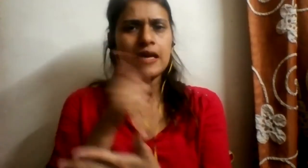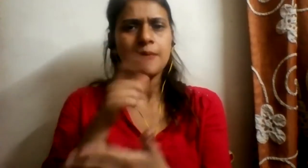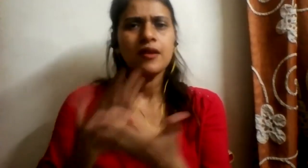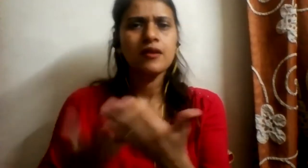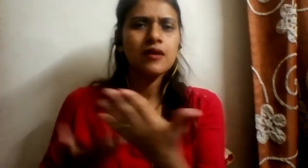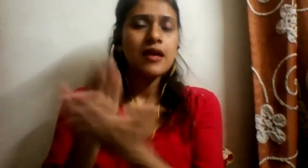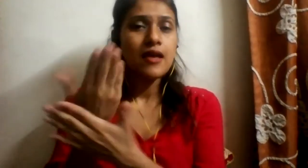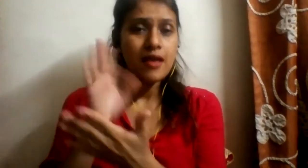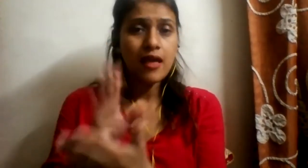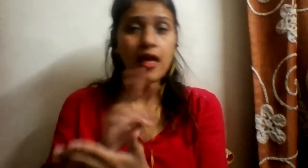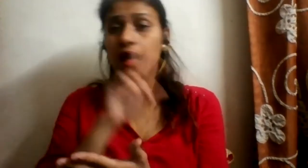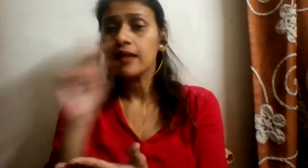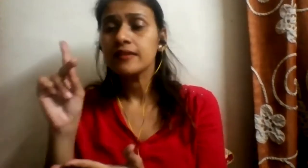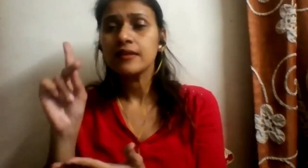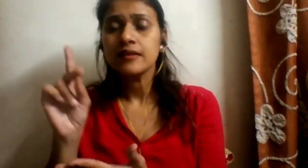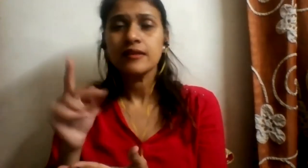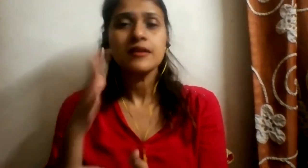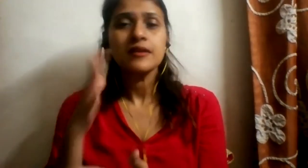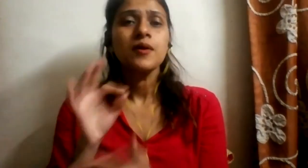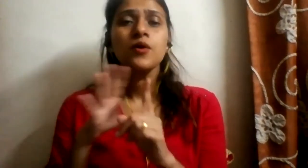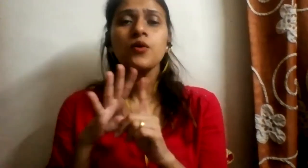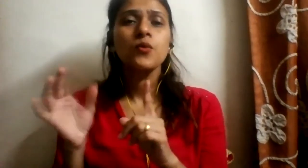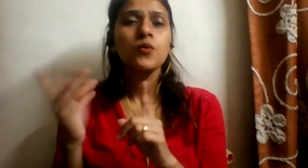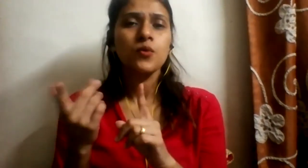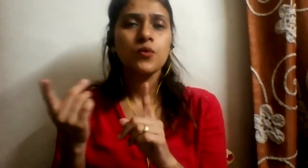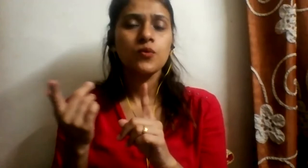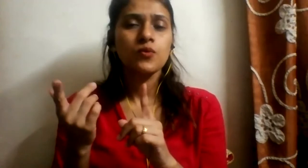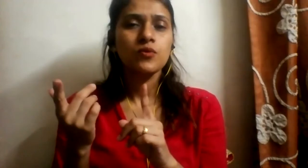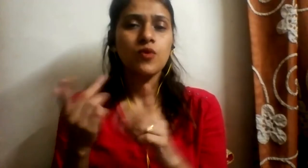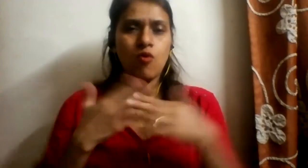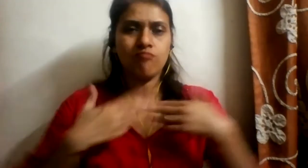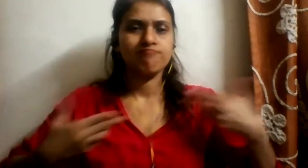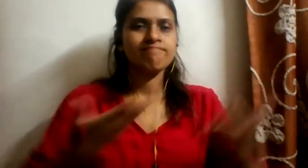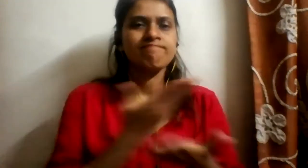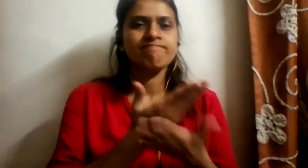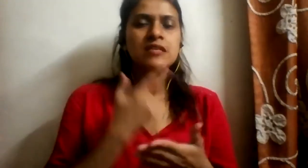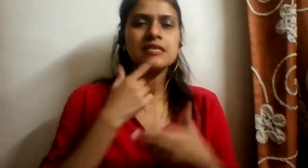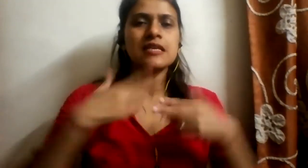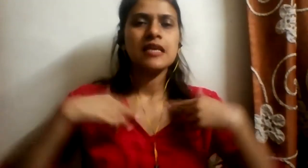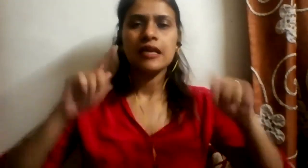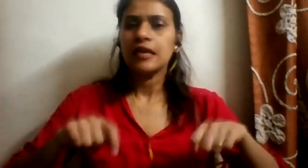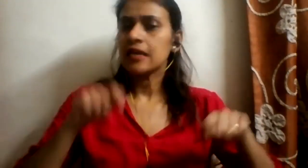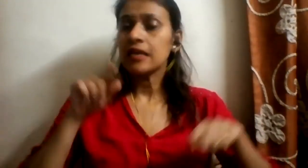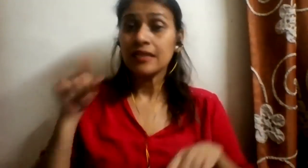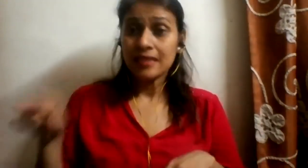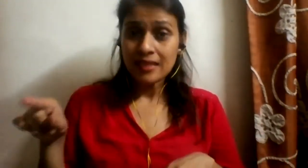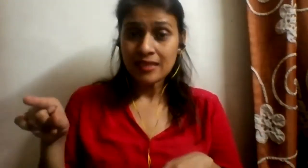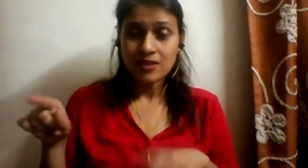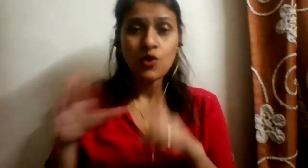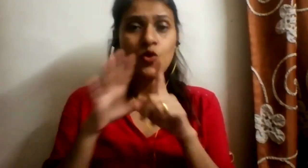other side makes is, Your Honor, we are not taking this litigation as adversarial litigation.